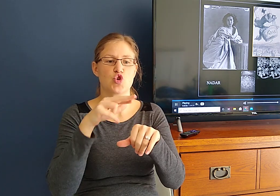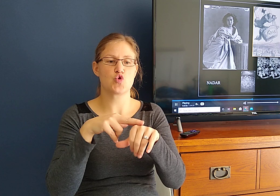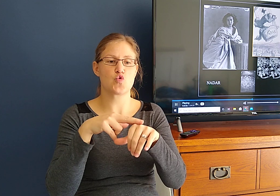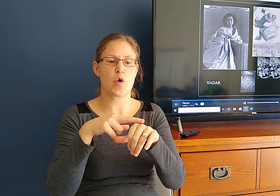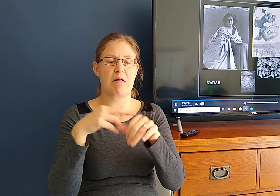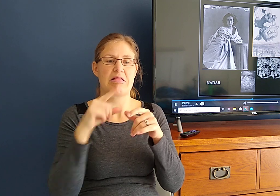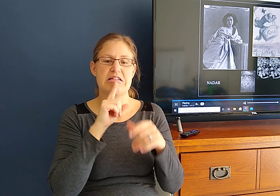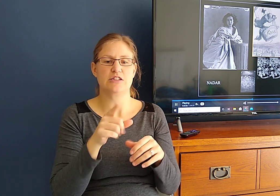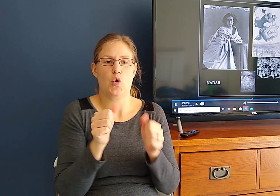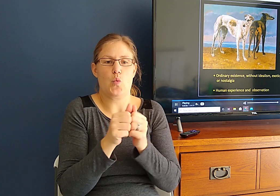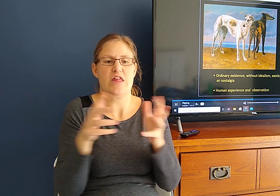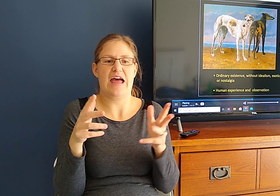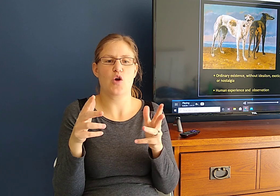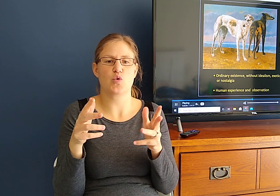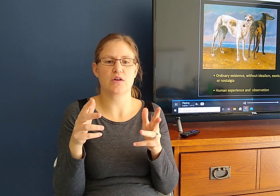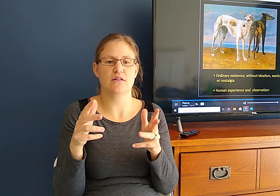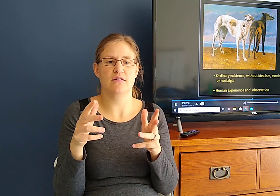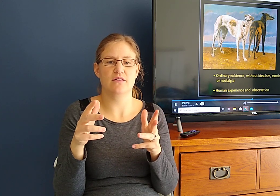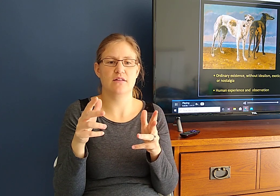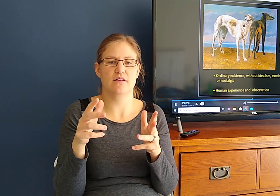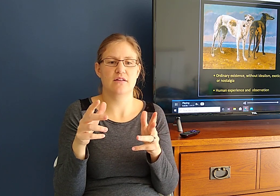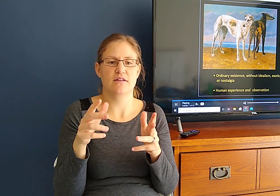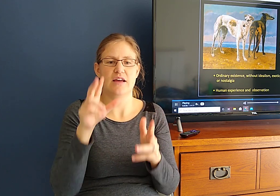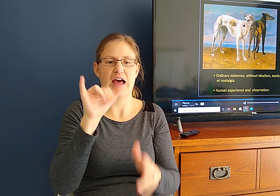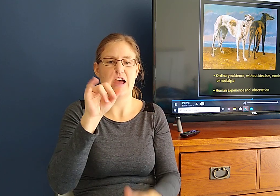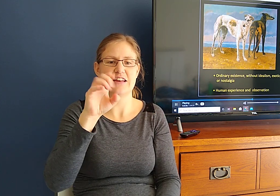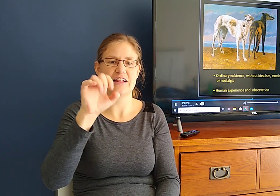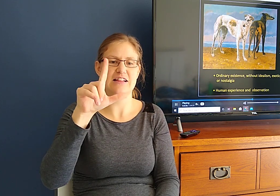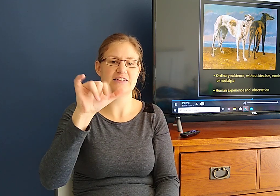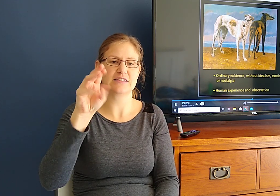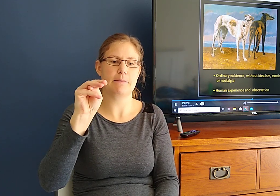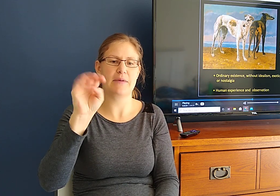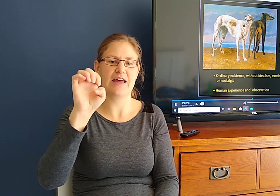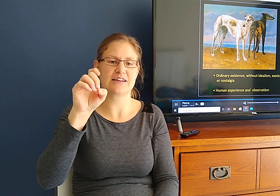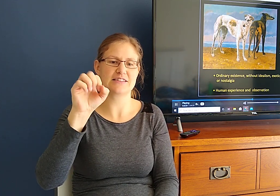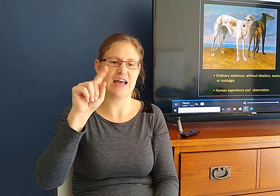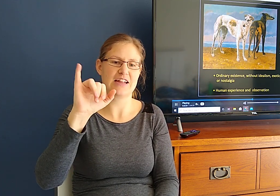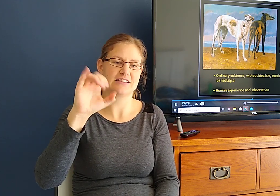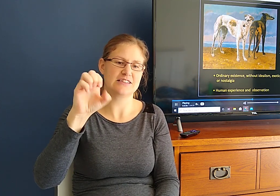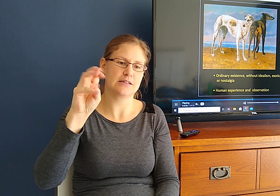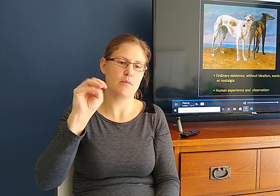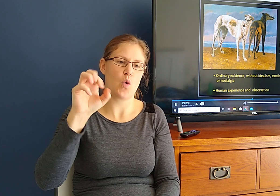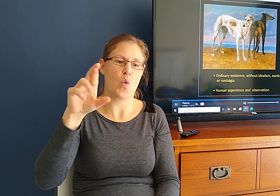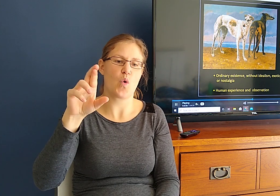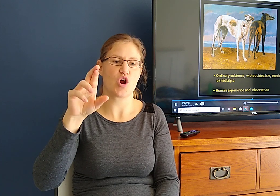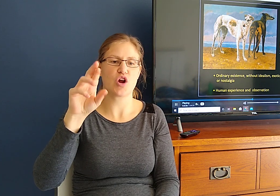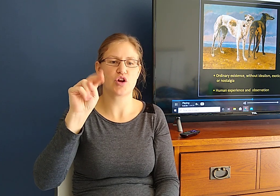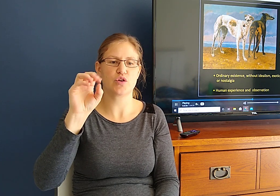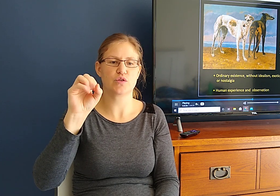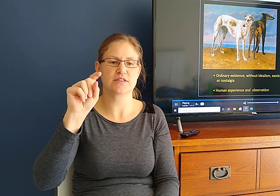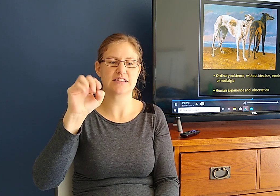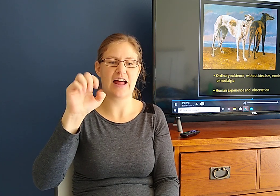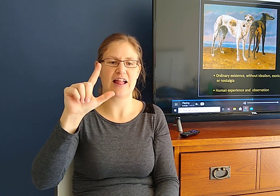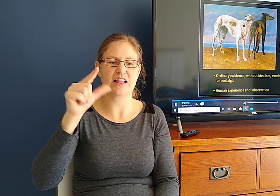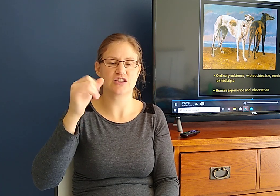idealism, exoticism, or nostalgia. The artists that followed this movement revolted